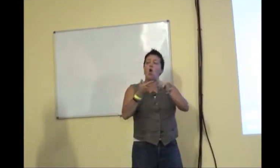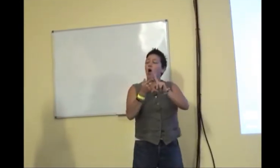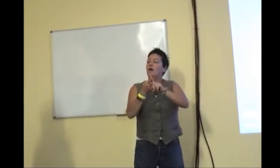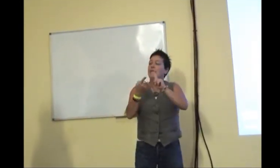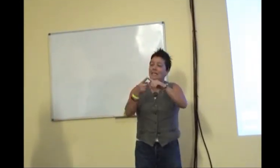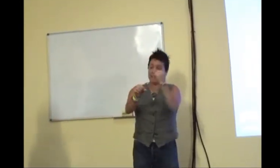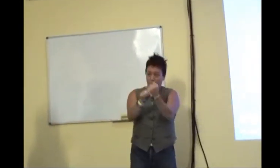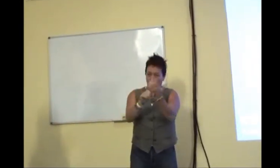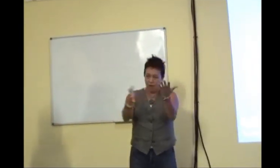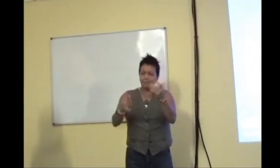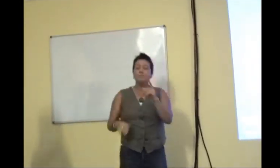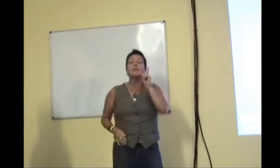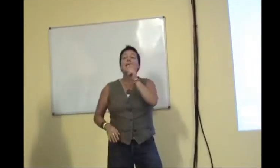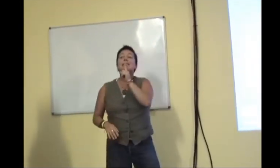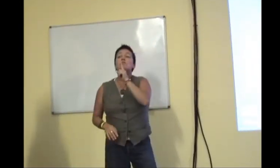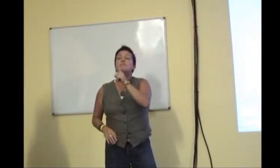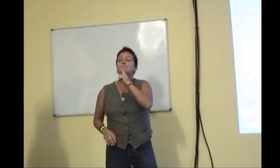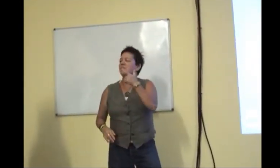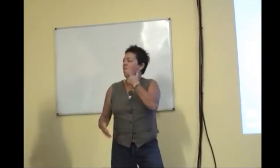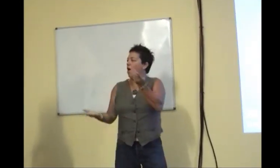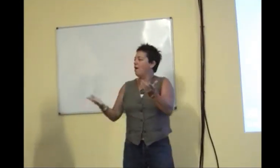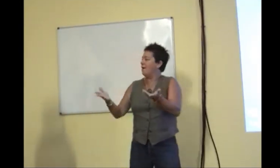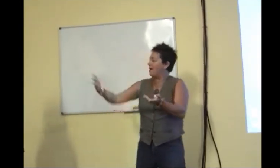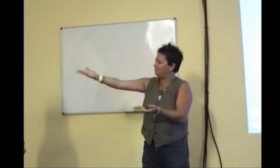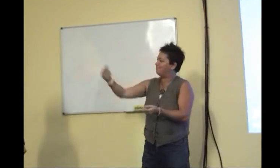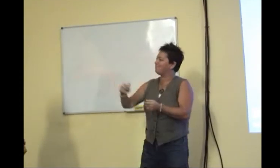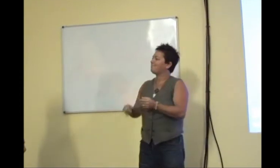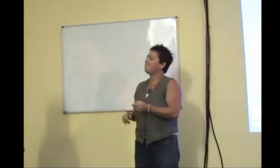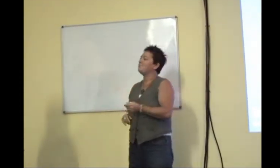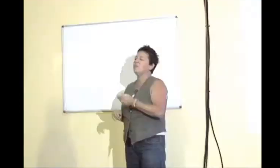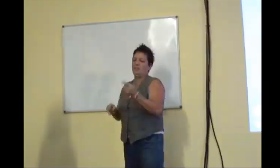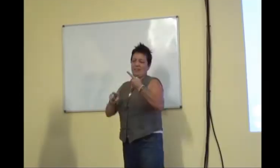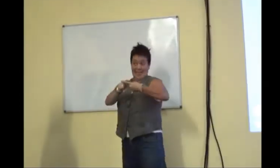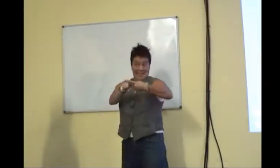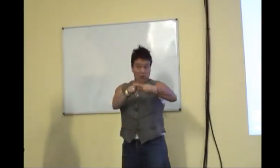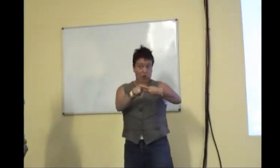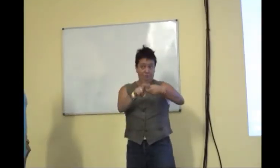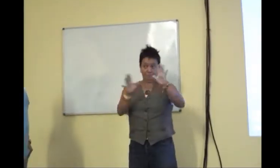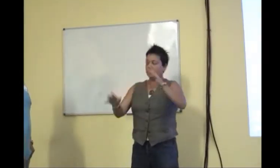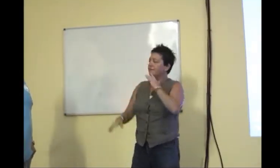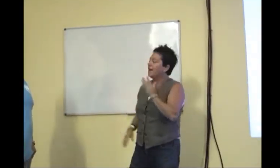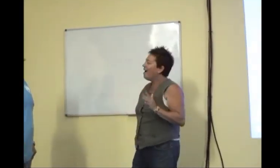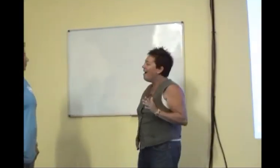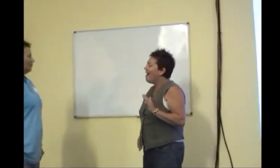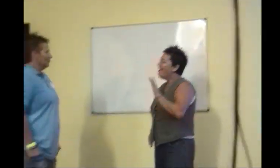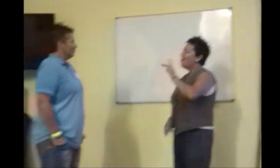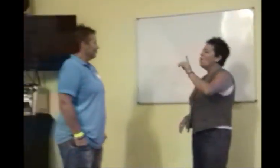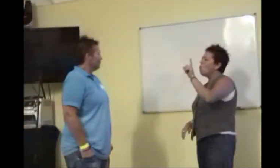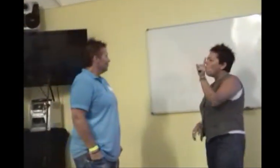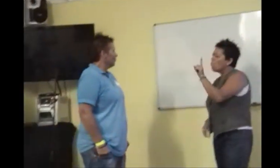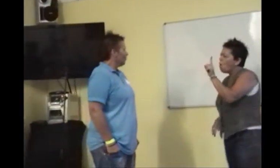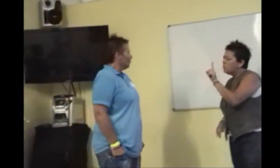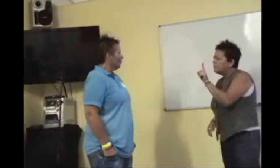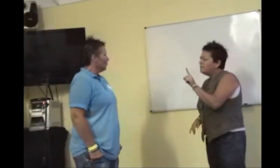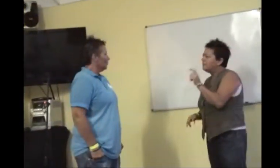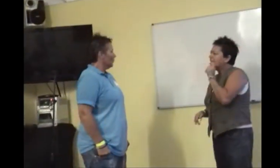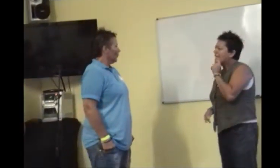language. For example, hearing people might say, we're having a conversation, and in English you would say, what